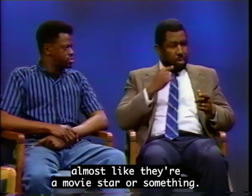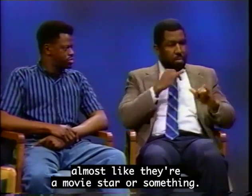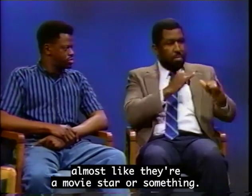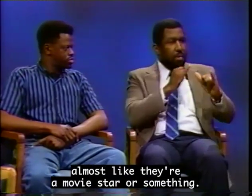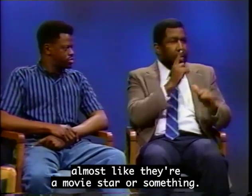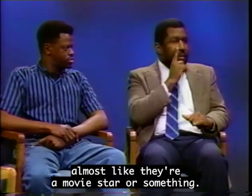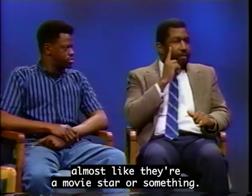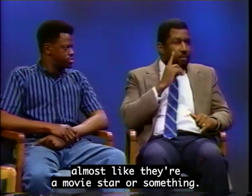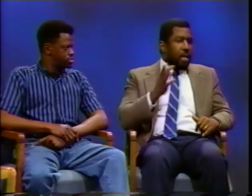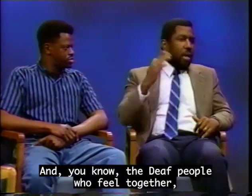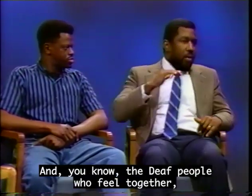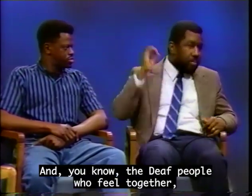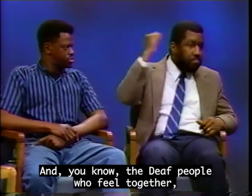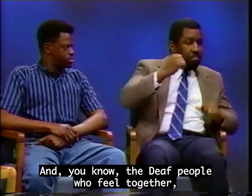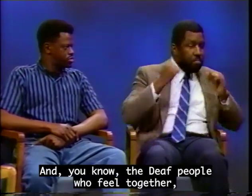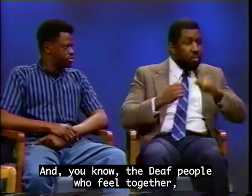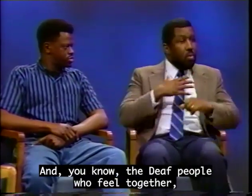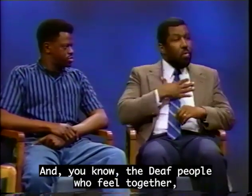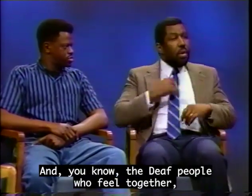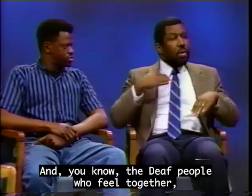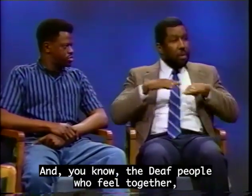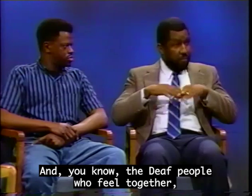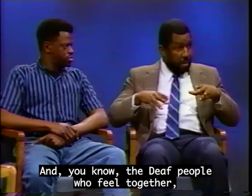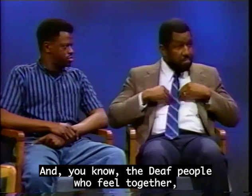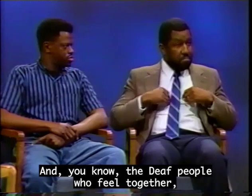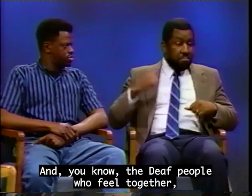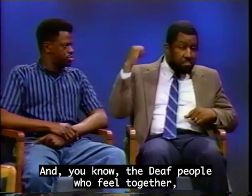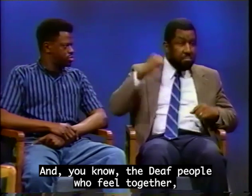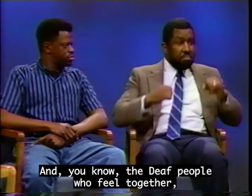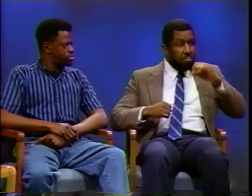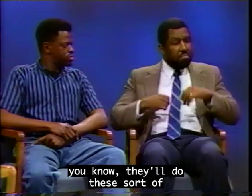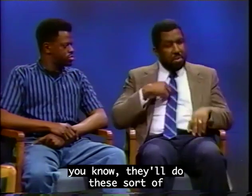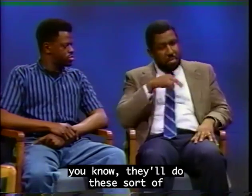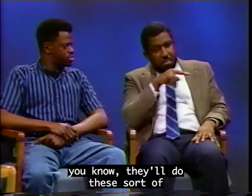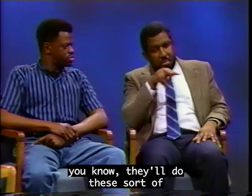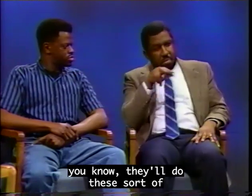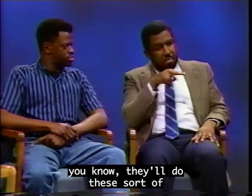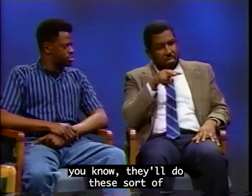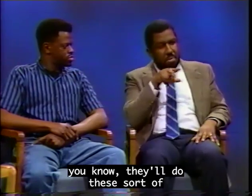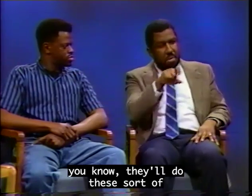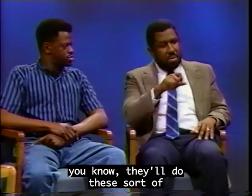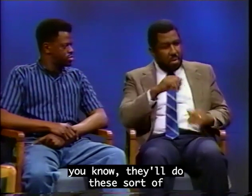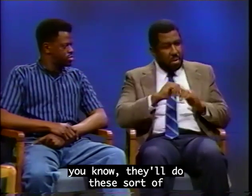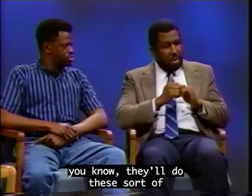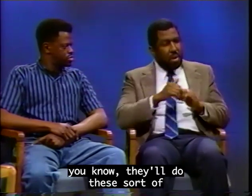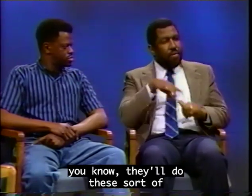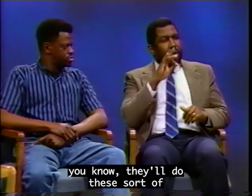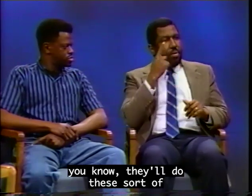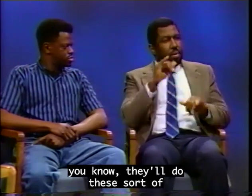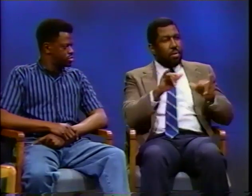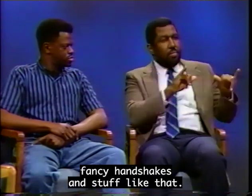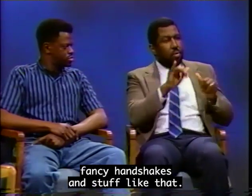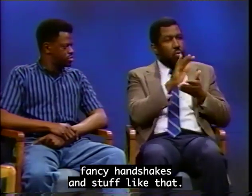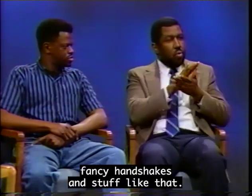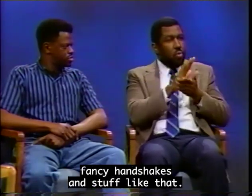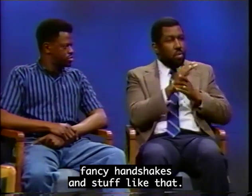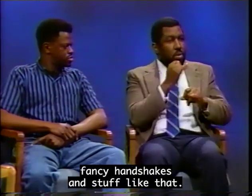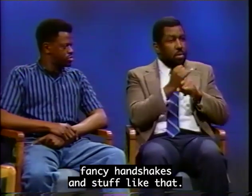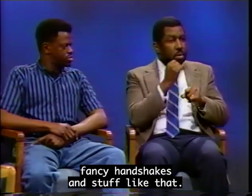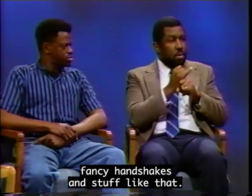or something. And, you know, the deaf people who feel together, you know, they'll do these sort of fancy handshakes and stuff like